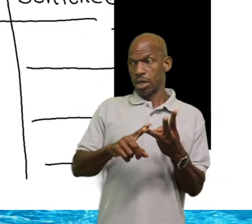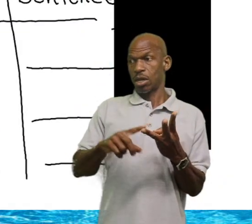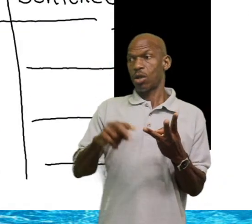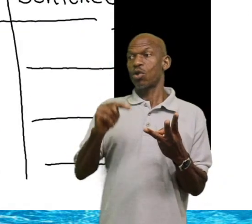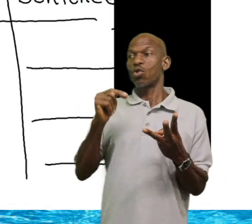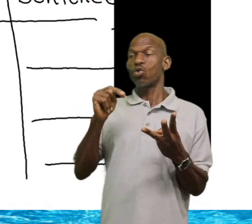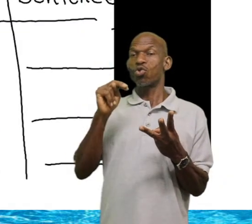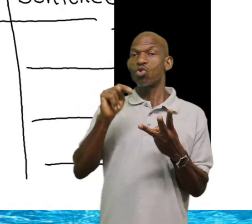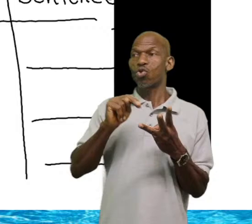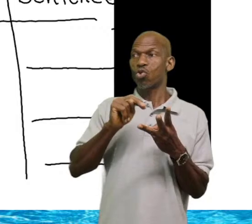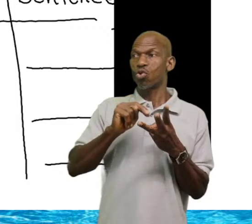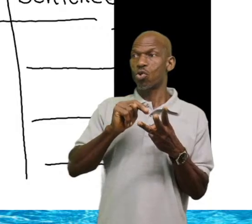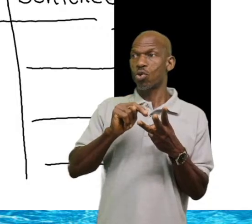My gosh, what happened here?